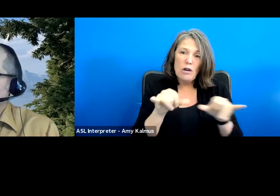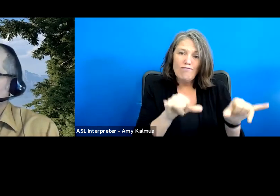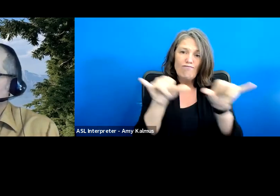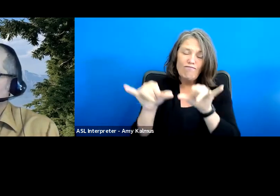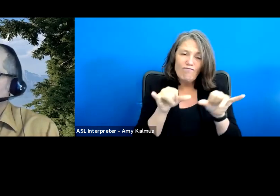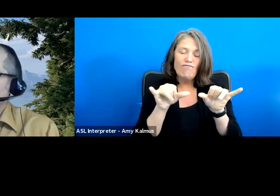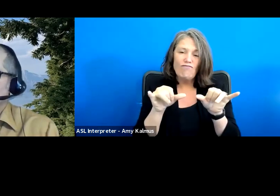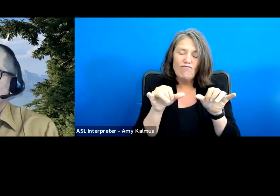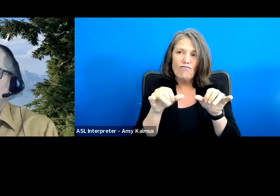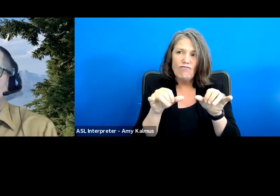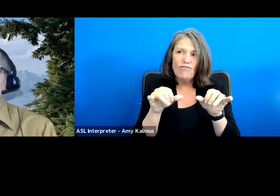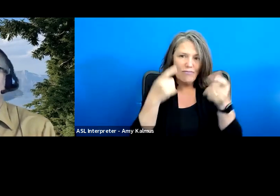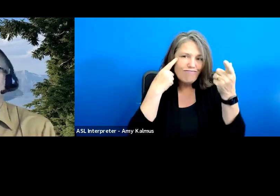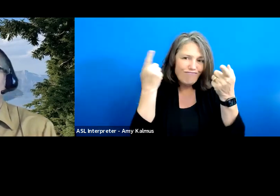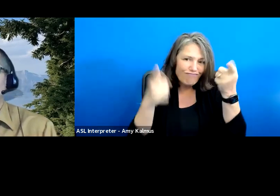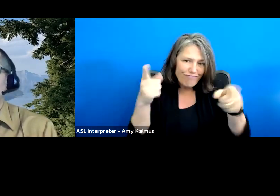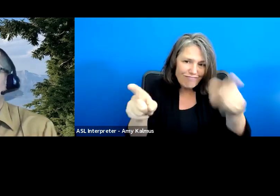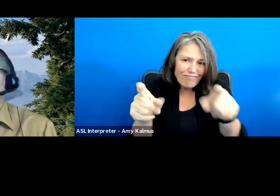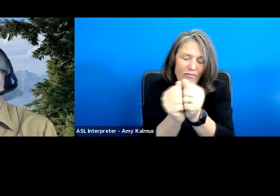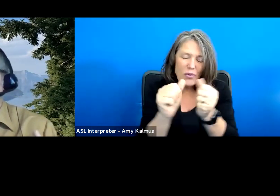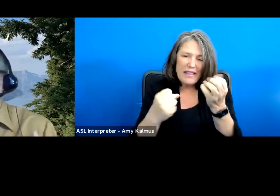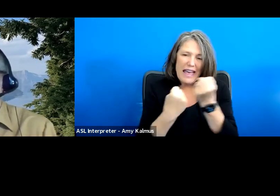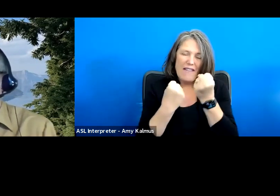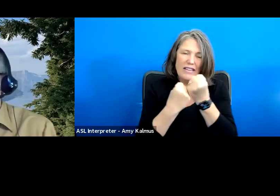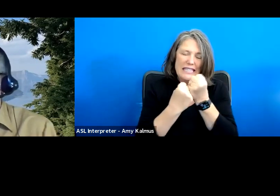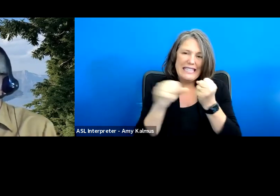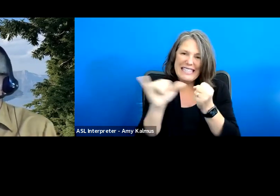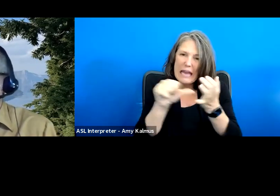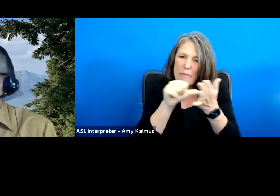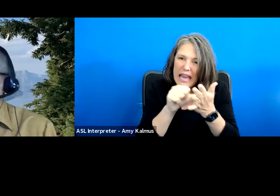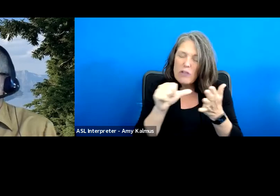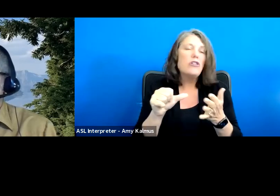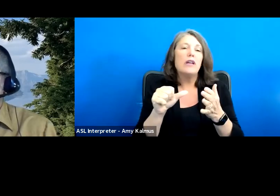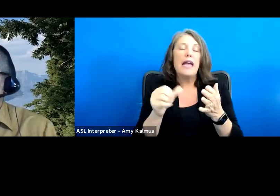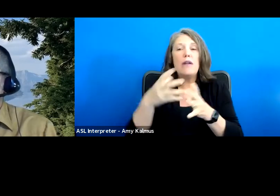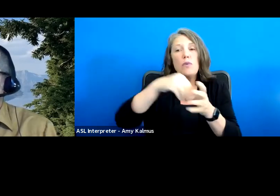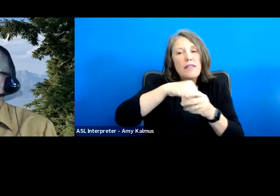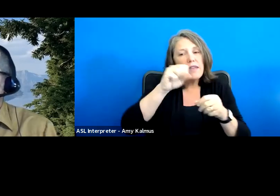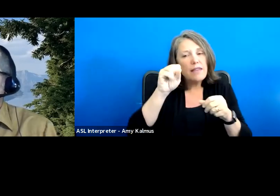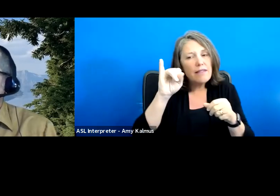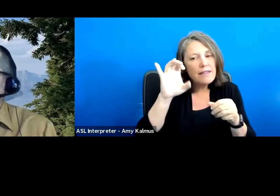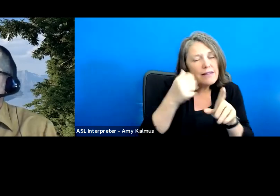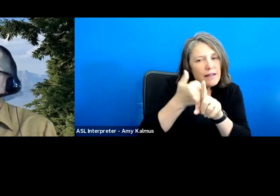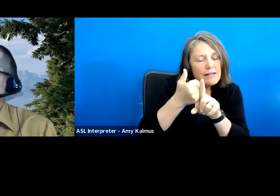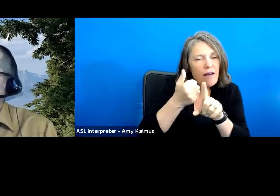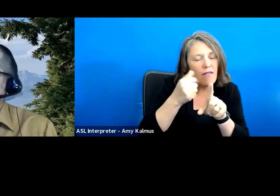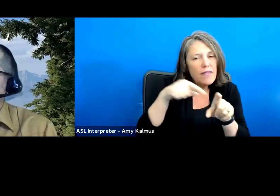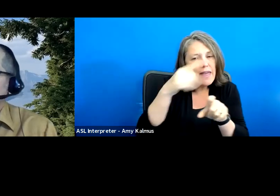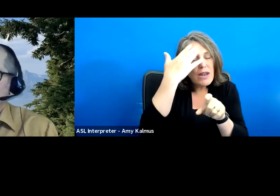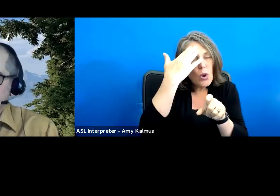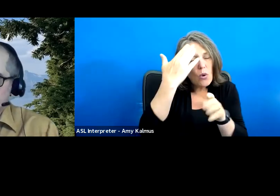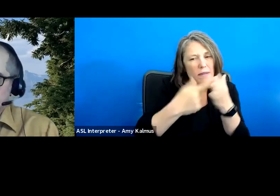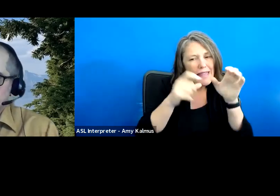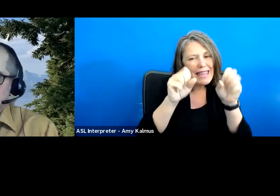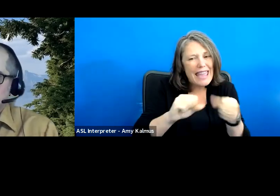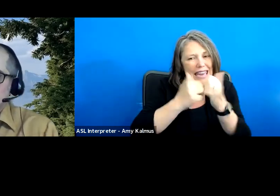regard to advocacy, and make sure that within the SILC itself, that they know what they can and how they